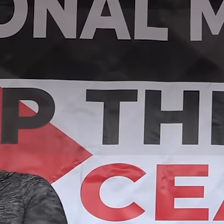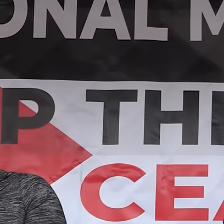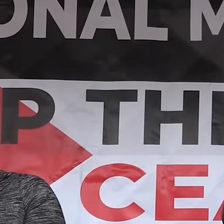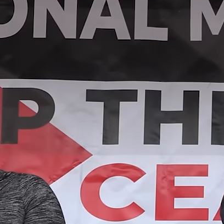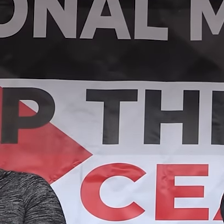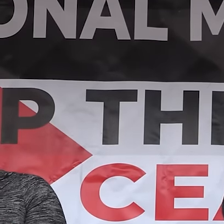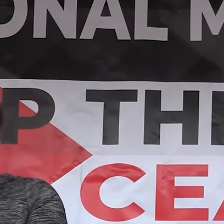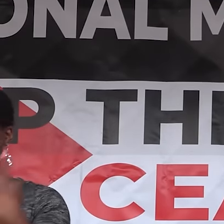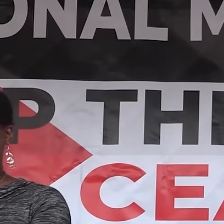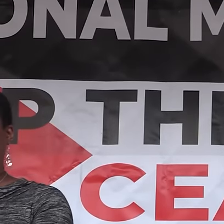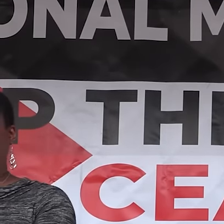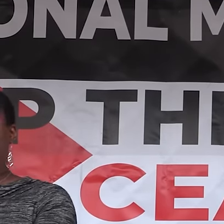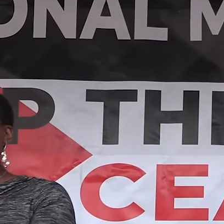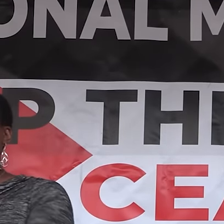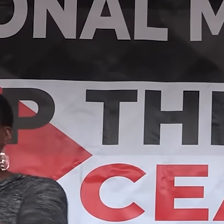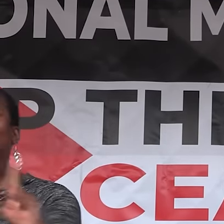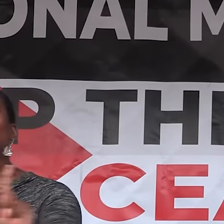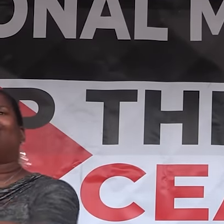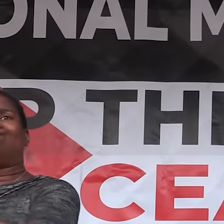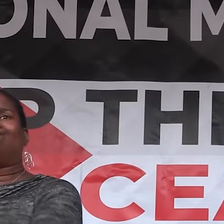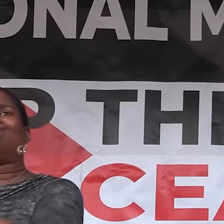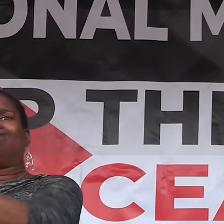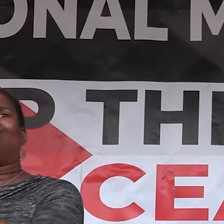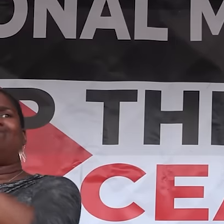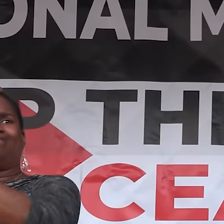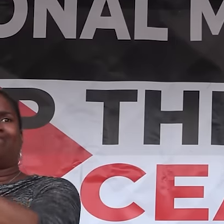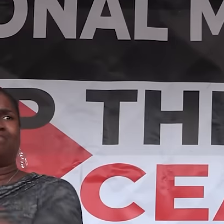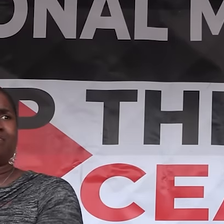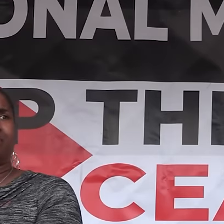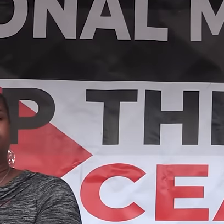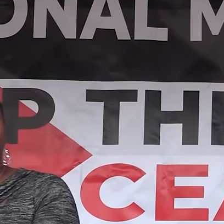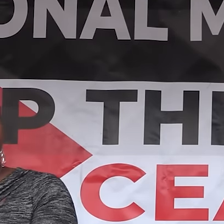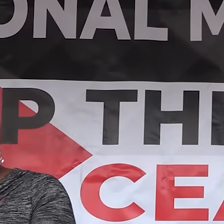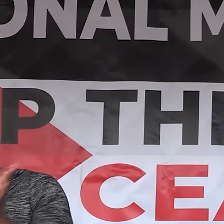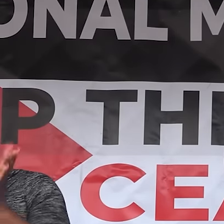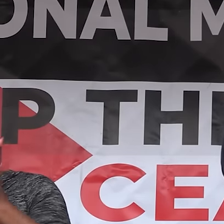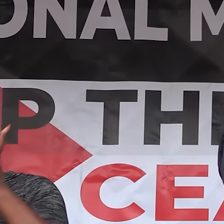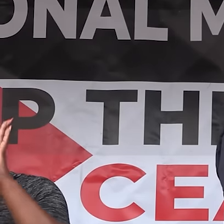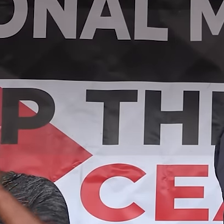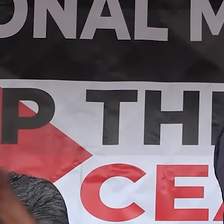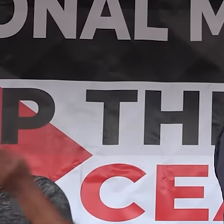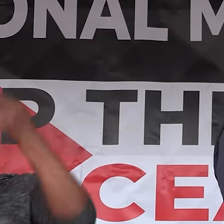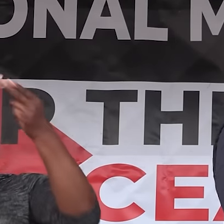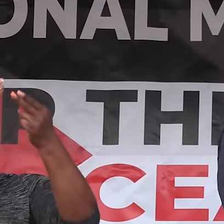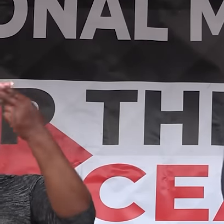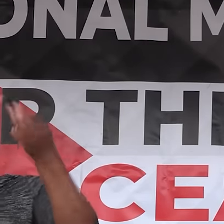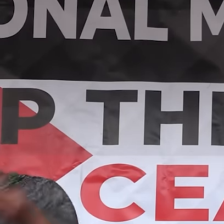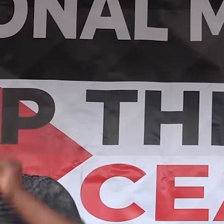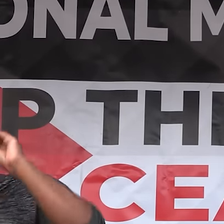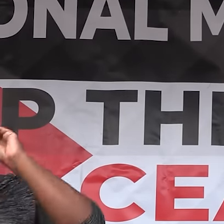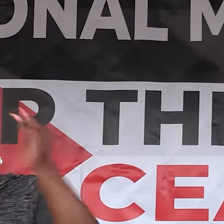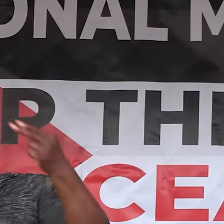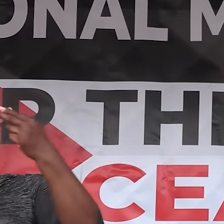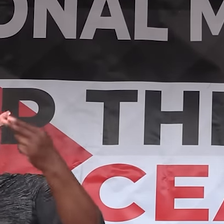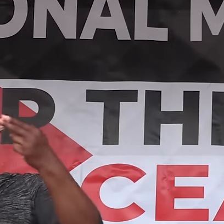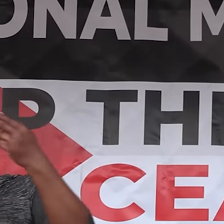with forces behind the scenes, with Zionism, creating the Zionist state, right now,